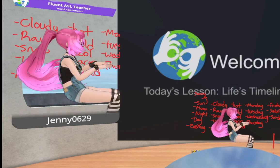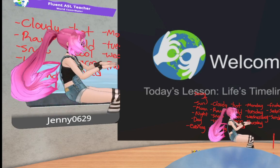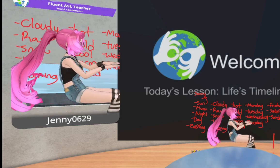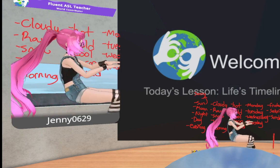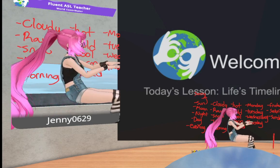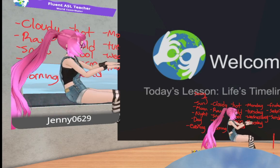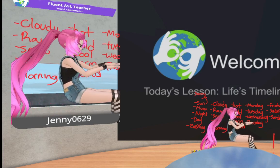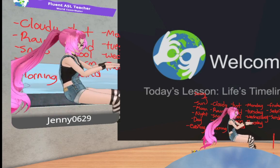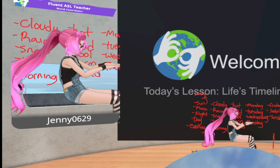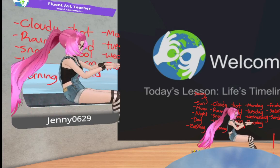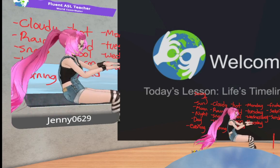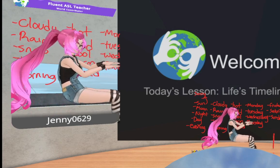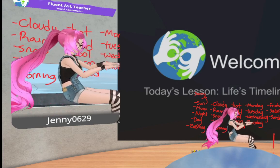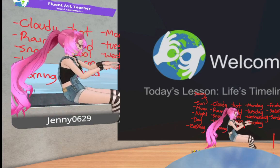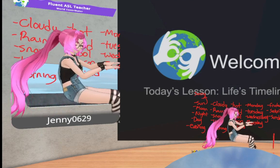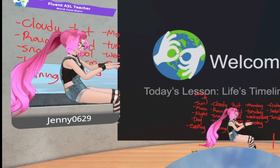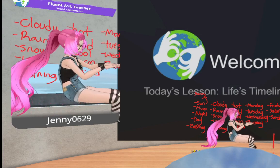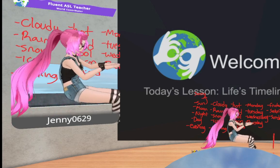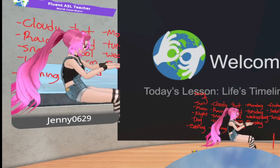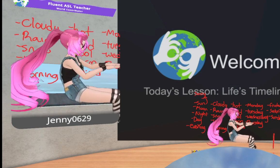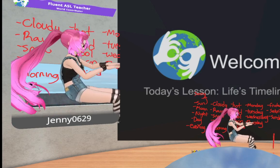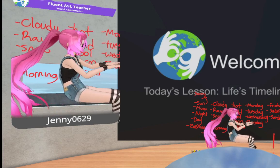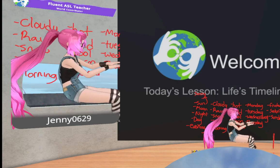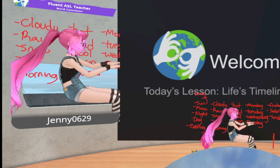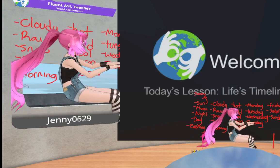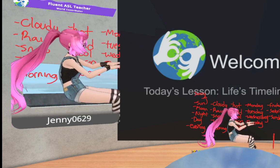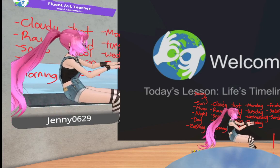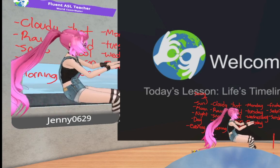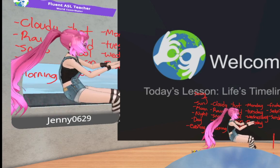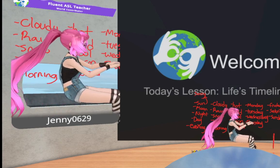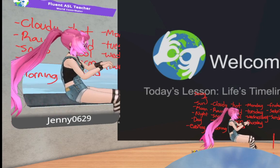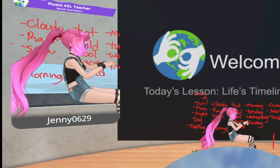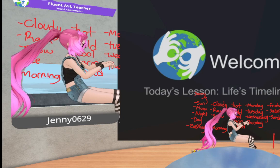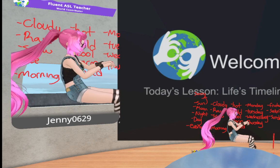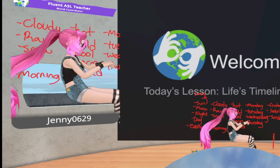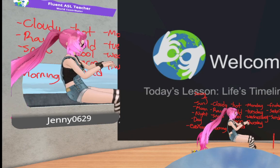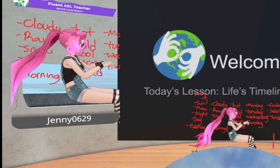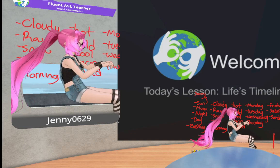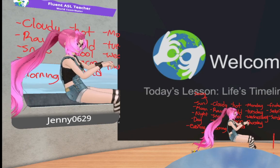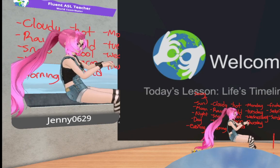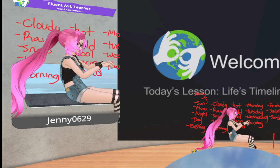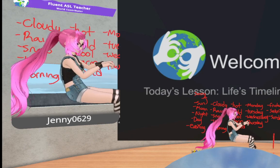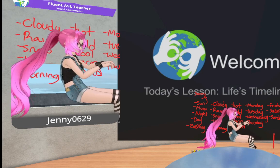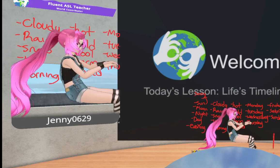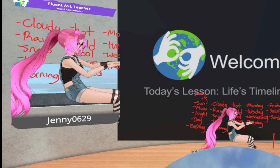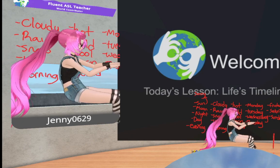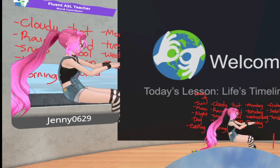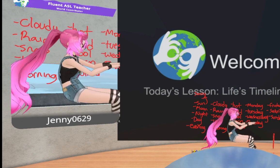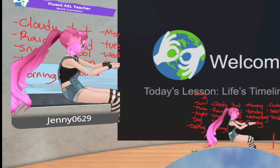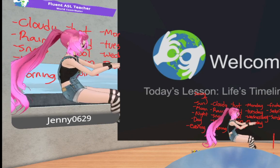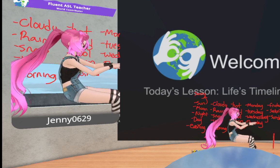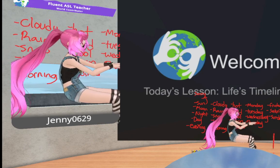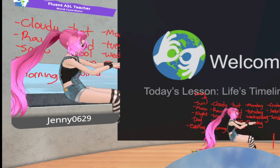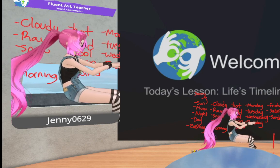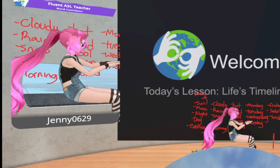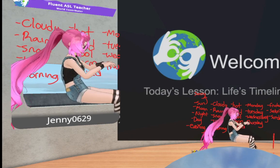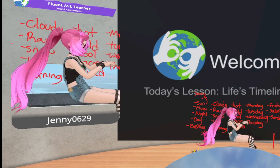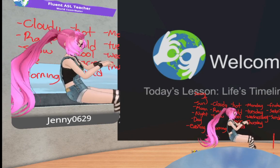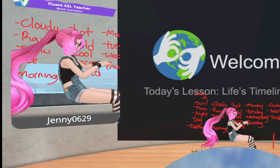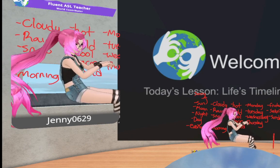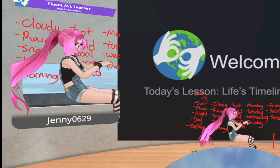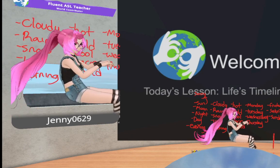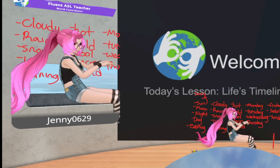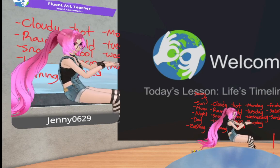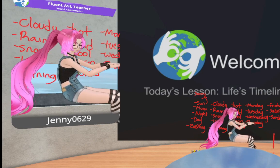So we're going to show our hands out like we're ready to do something. We're excited. And then it freezes. And we're going to show like the kind